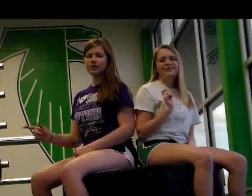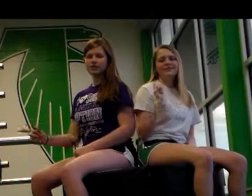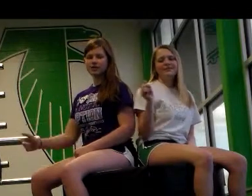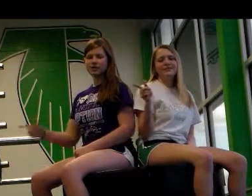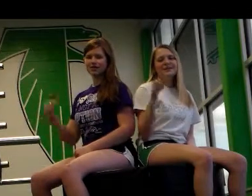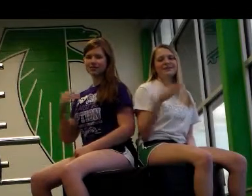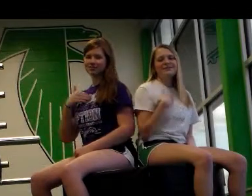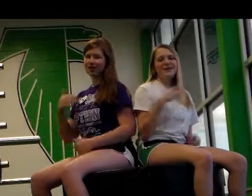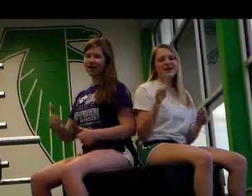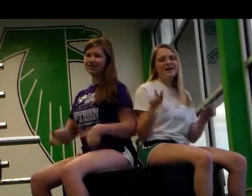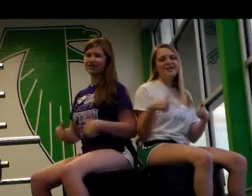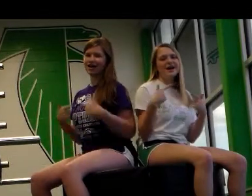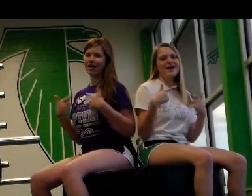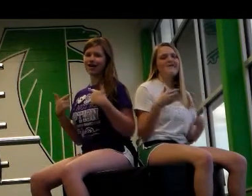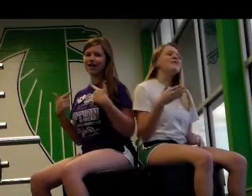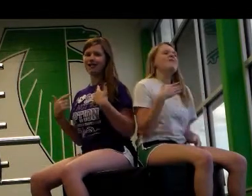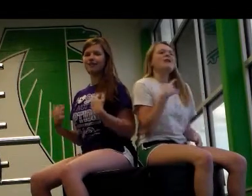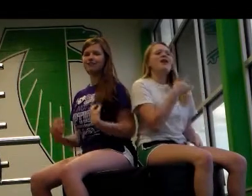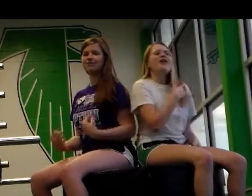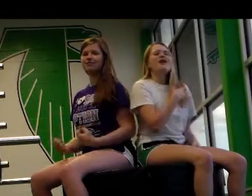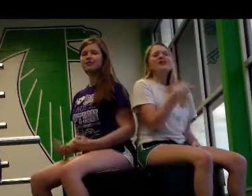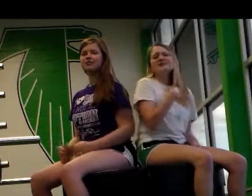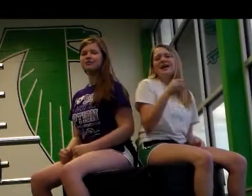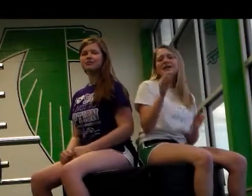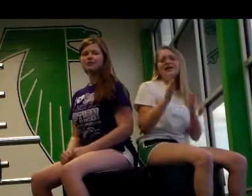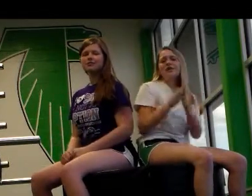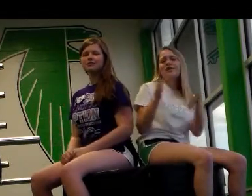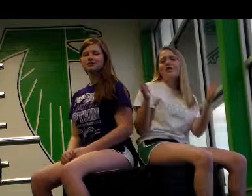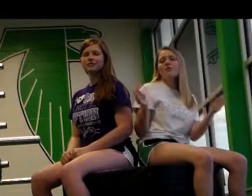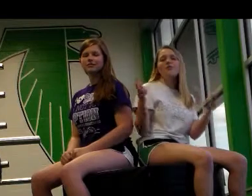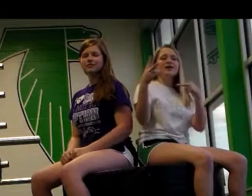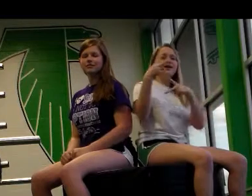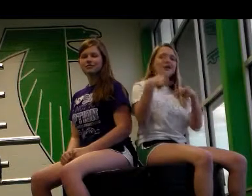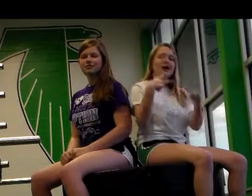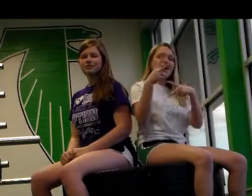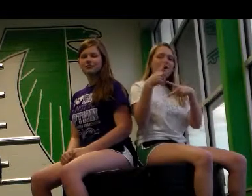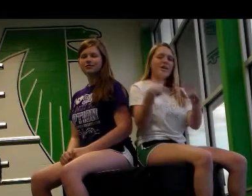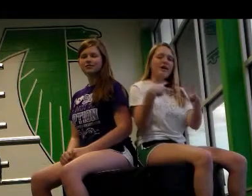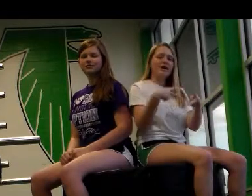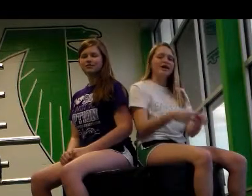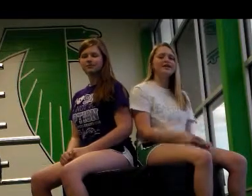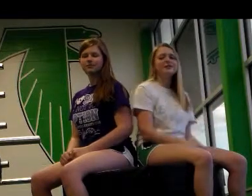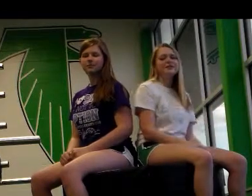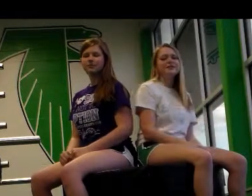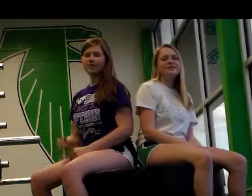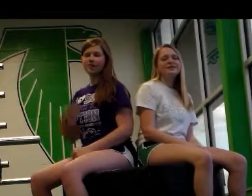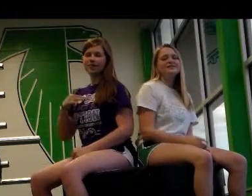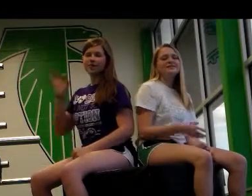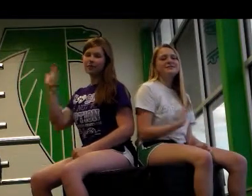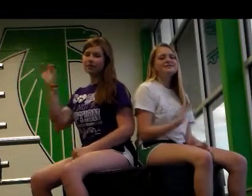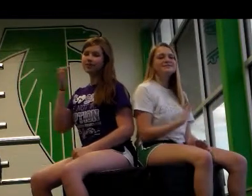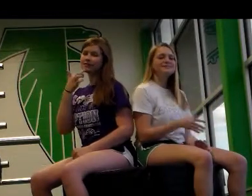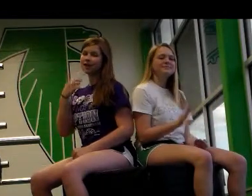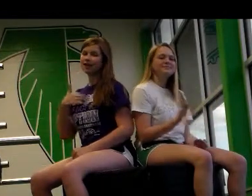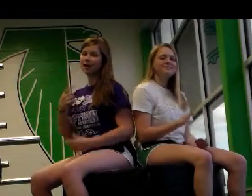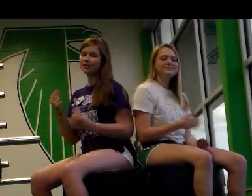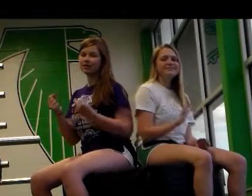It's my life I'm honest, I can't open my way My bank has said I